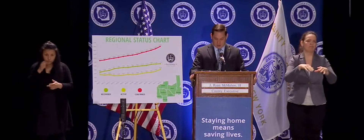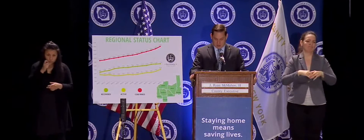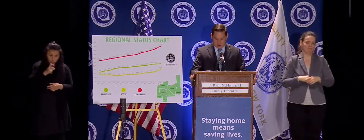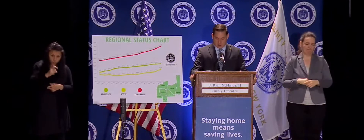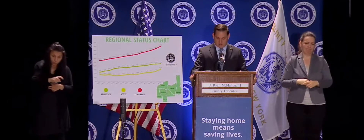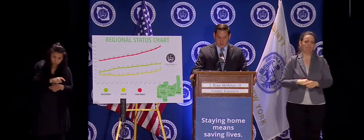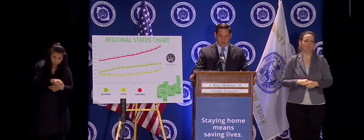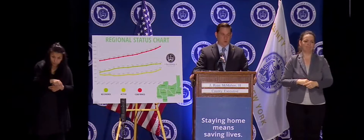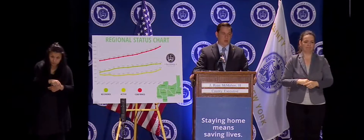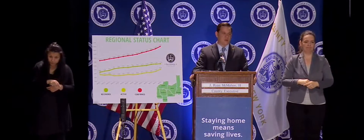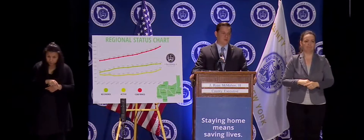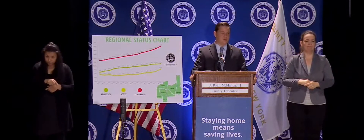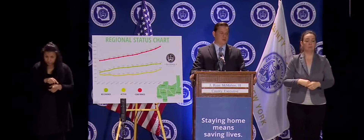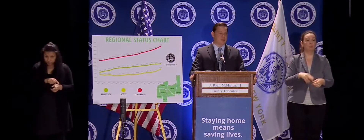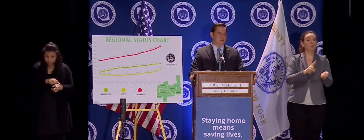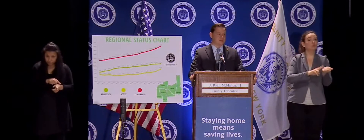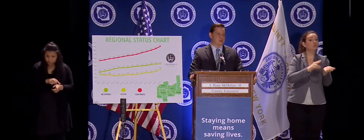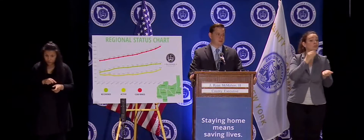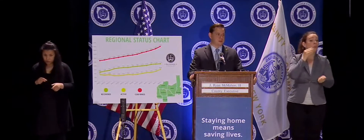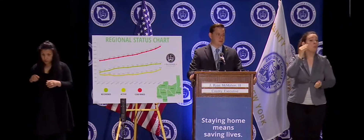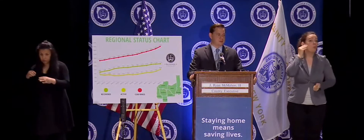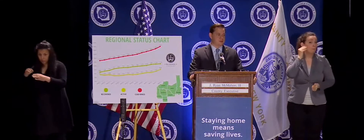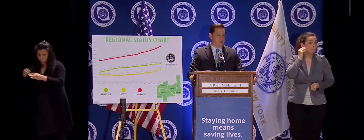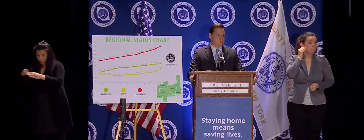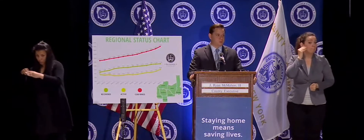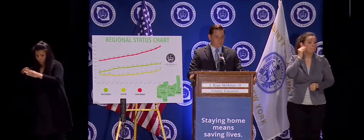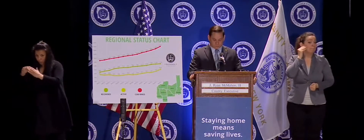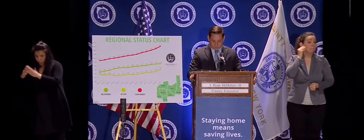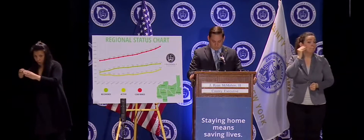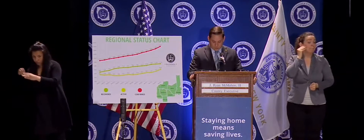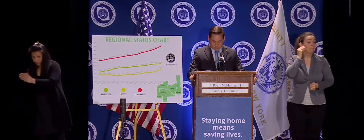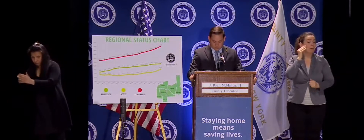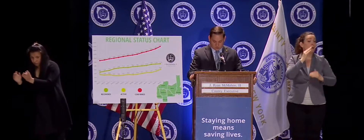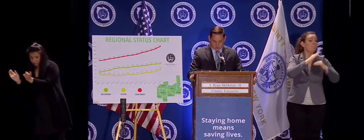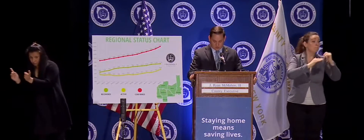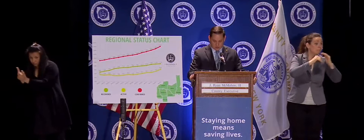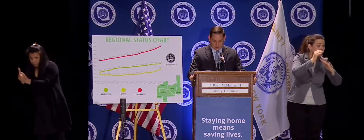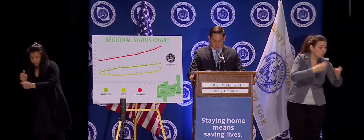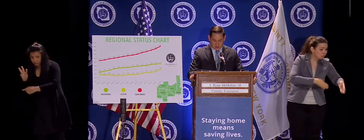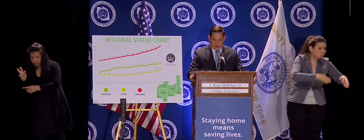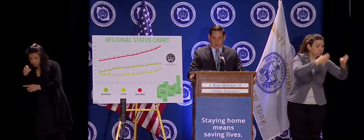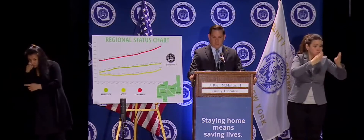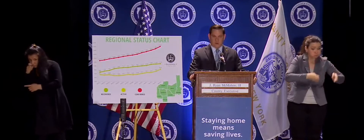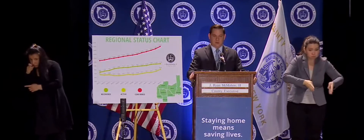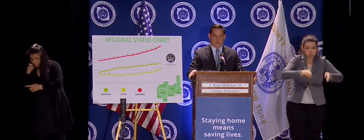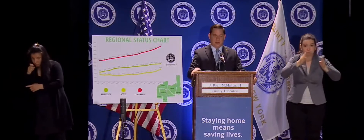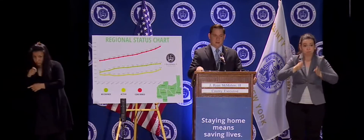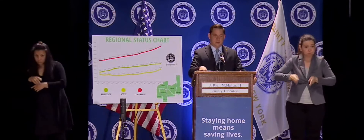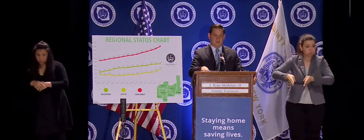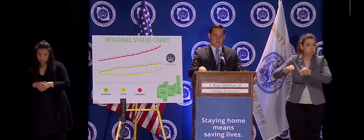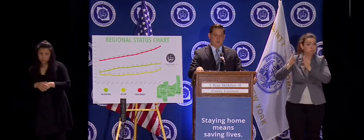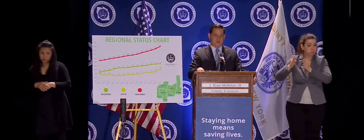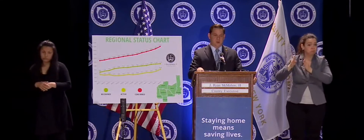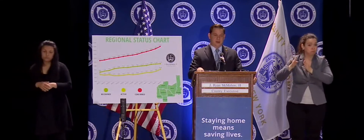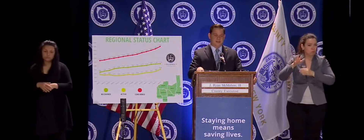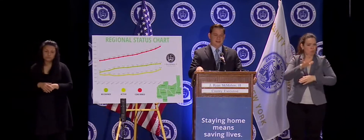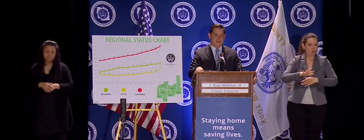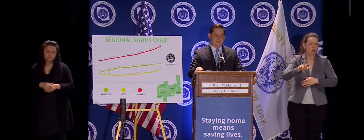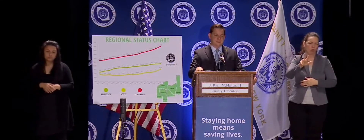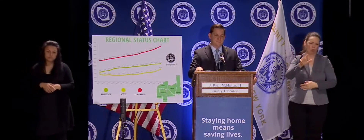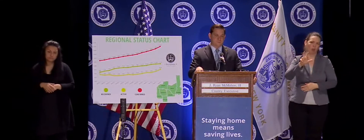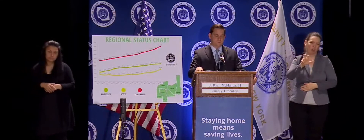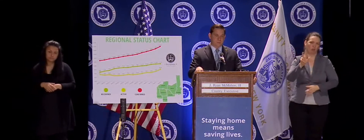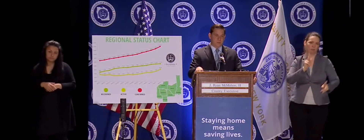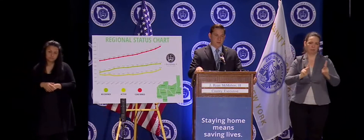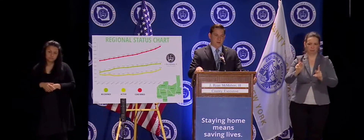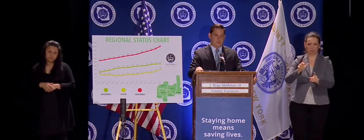contacts, it's about 300 of those cases. So certainly, when you look at the community spread